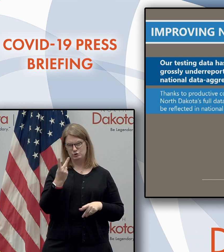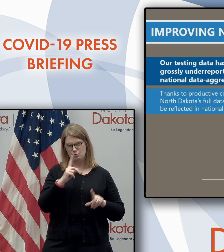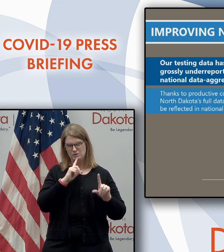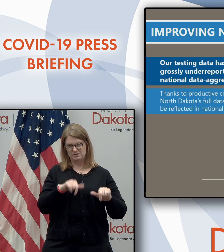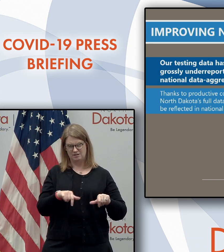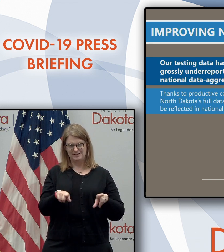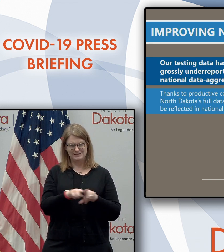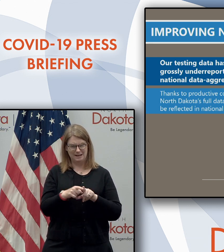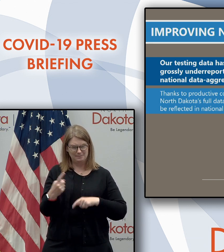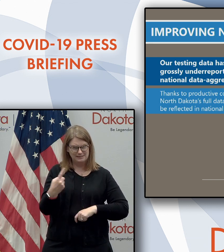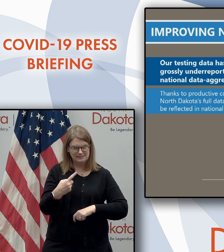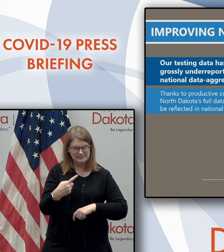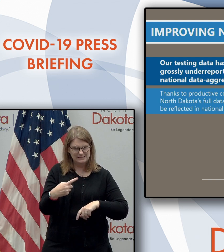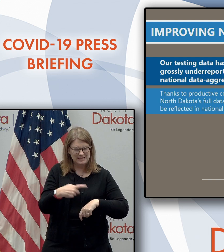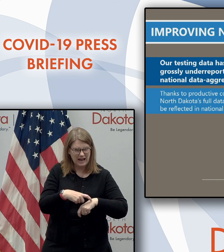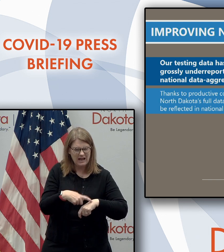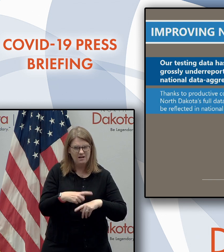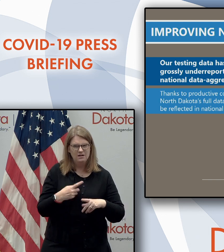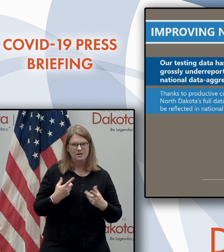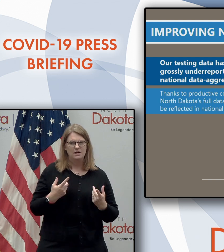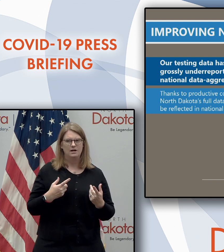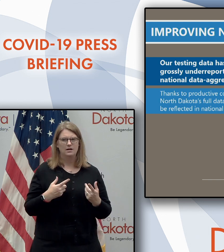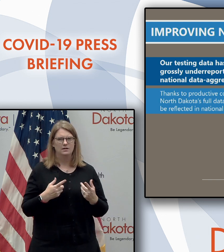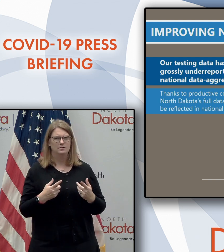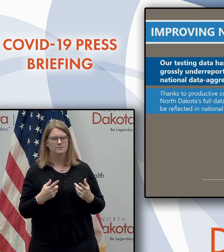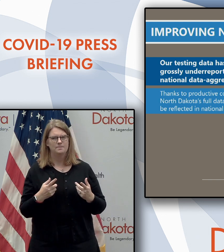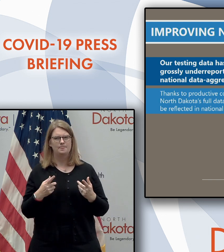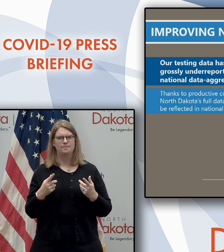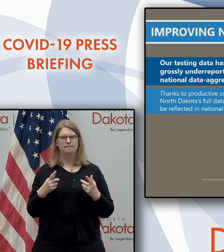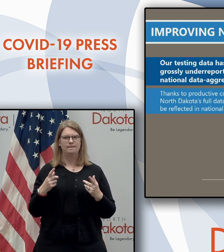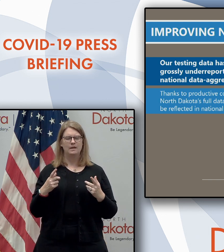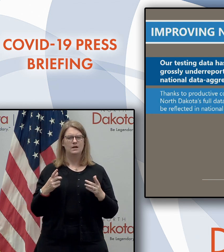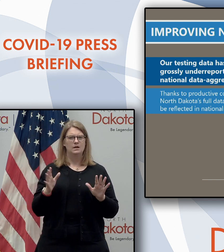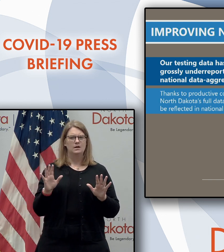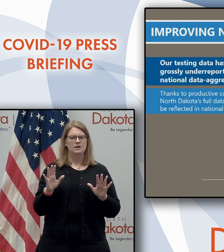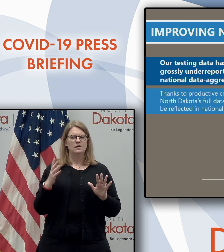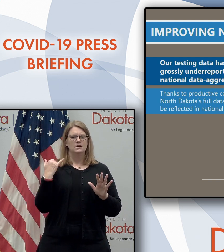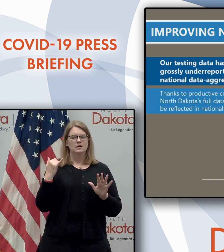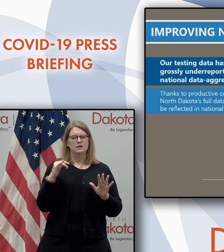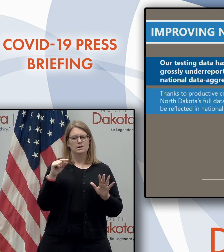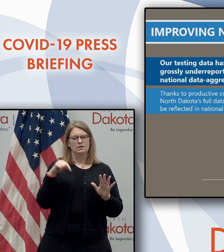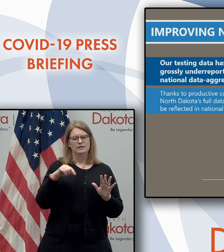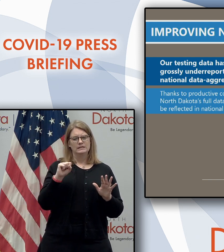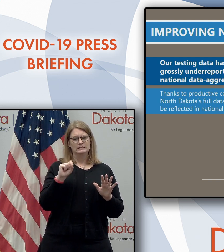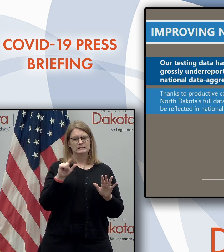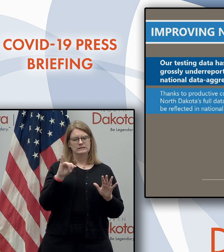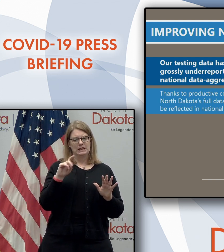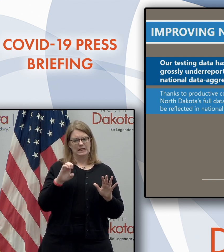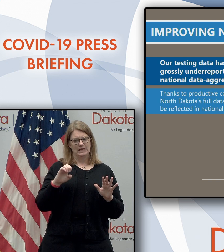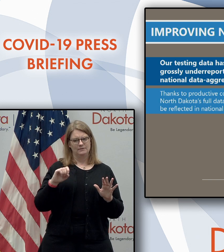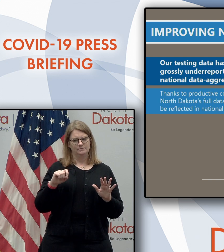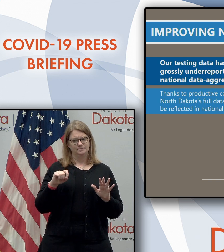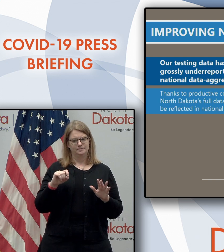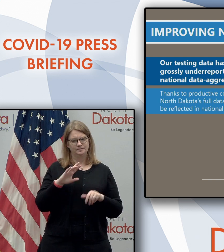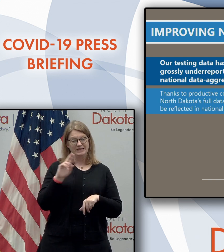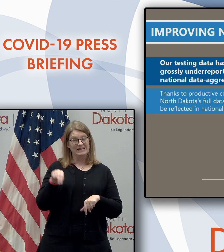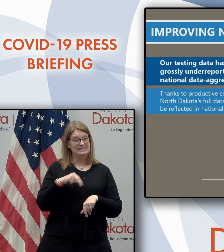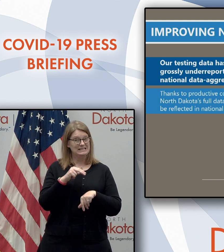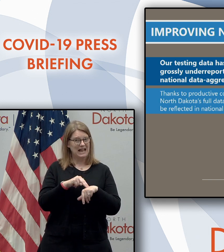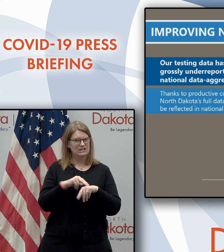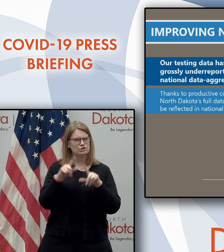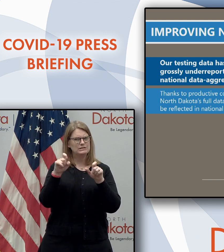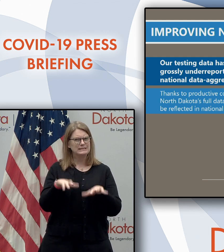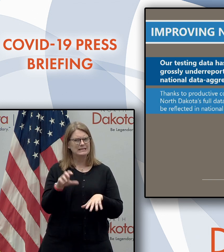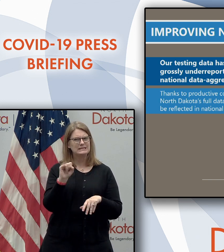same time, but we're talking about a handful, not about the difference. On the slide I'm showing right here, these national testing sites